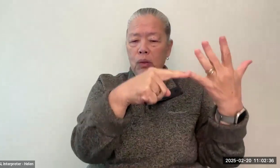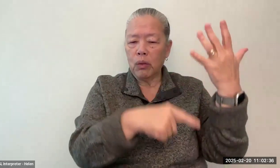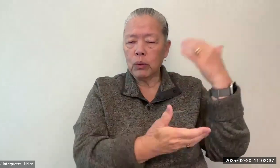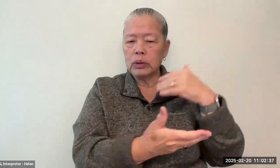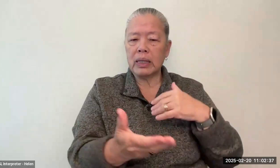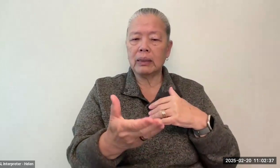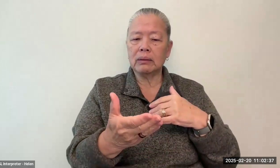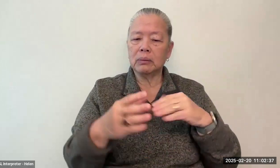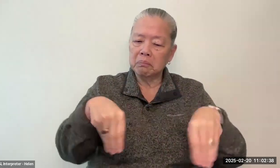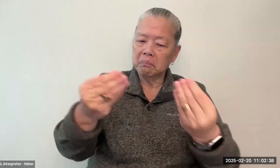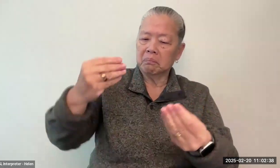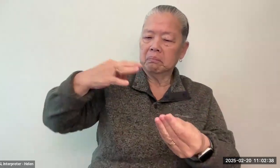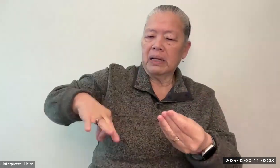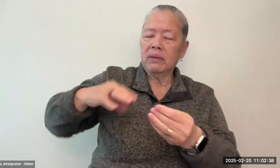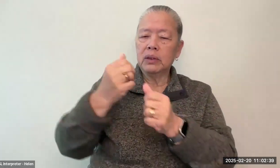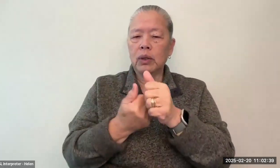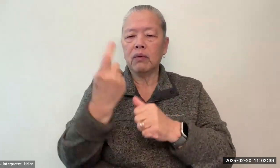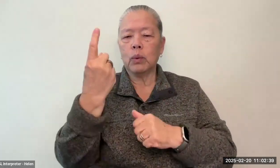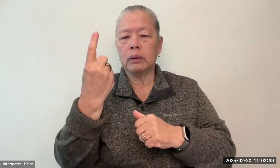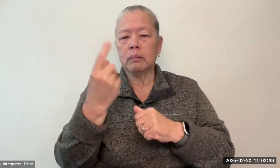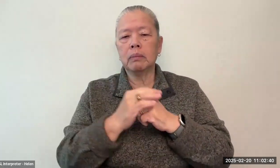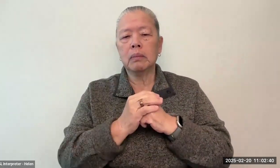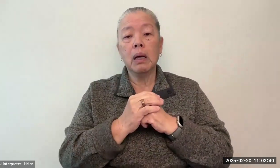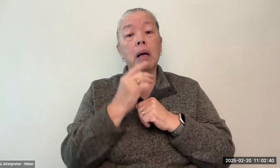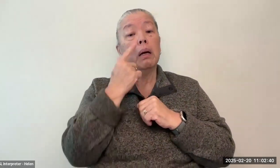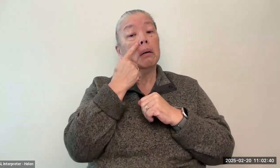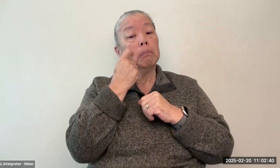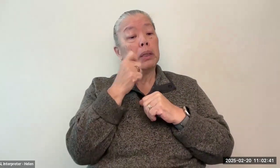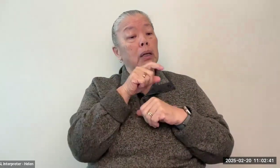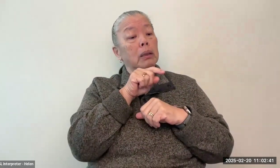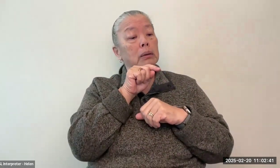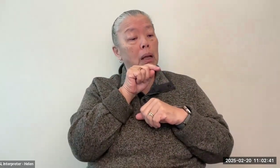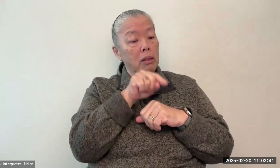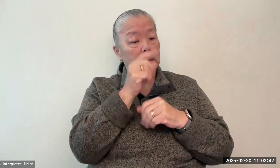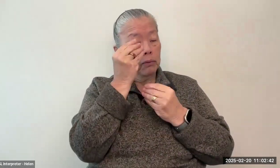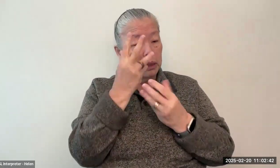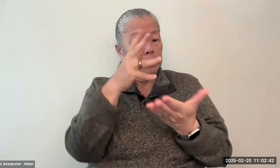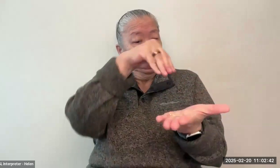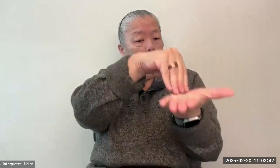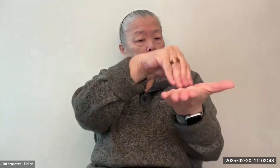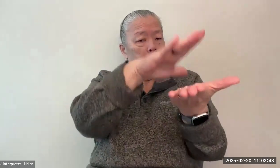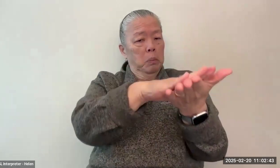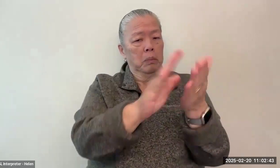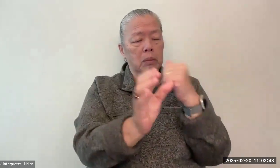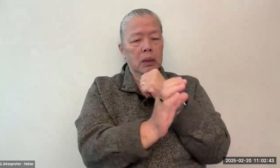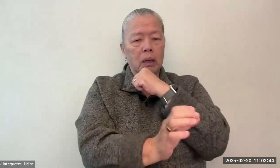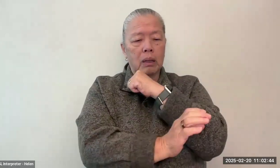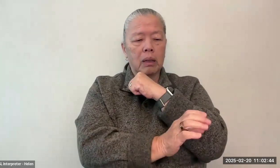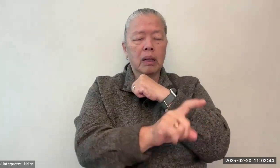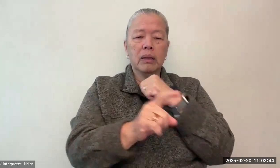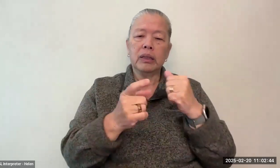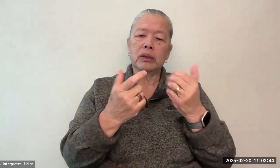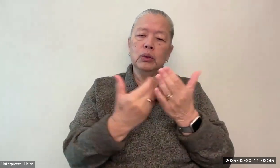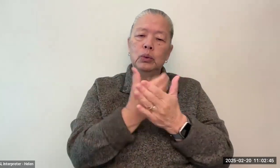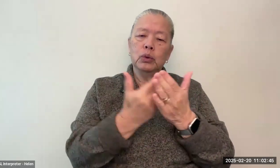the good of all. And because these will be in the Constitution, these new rights of the